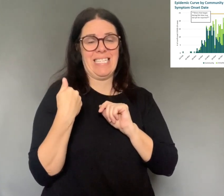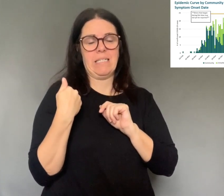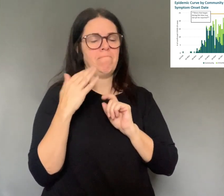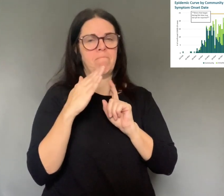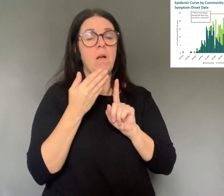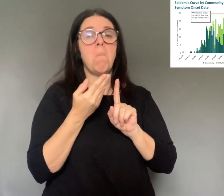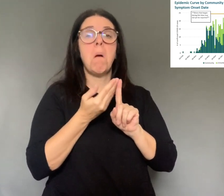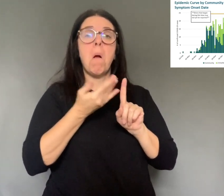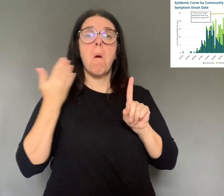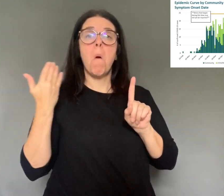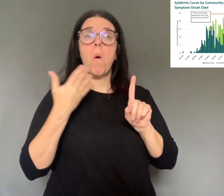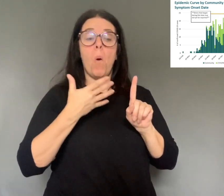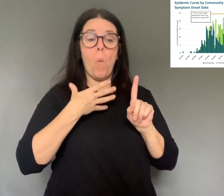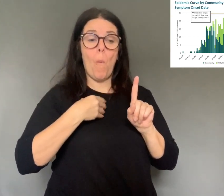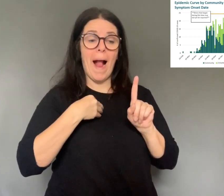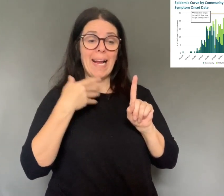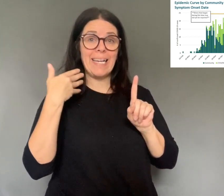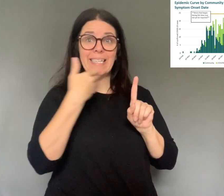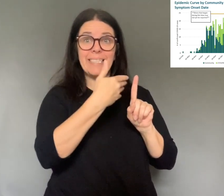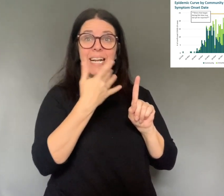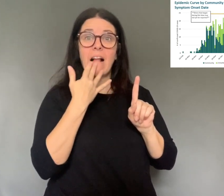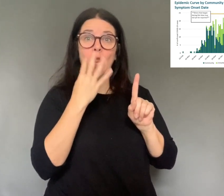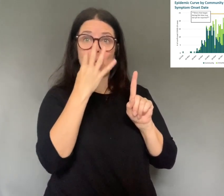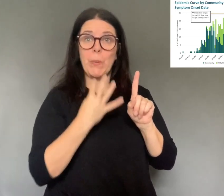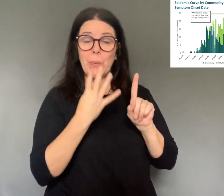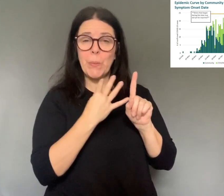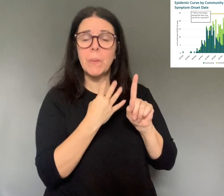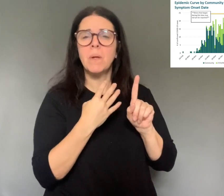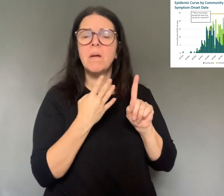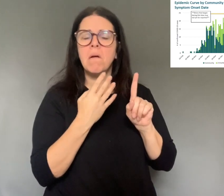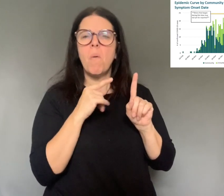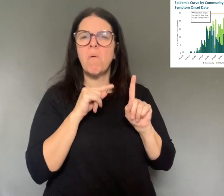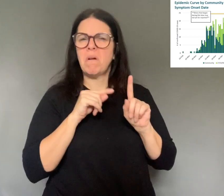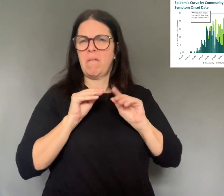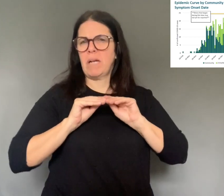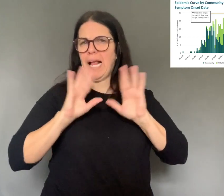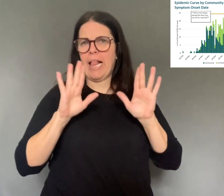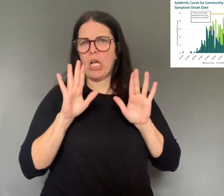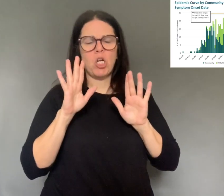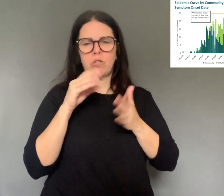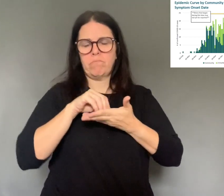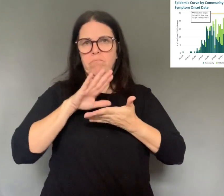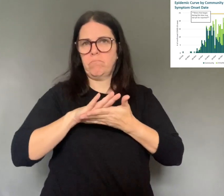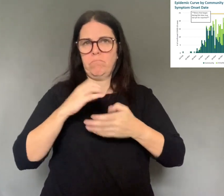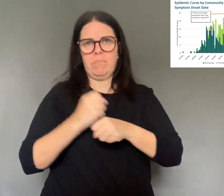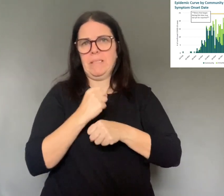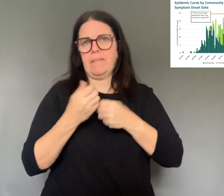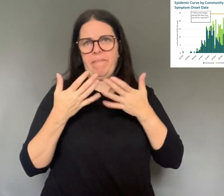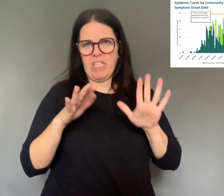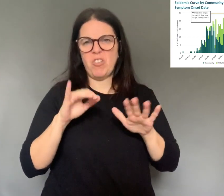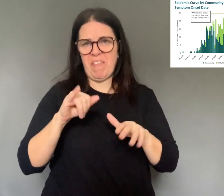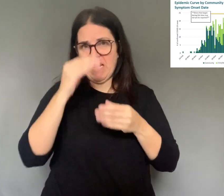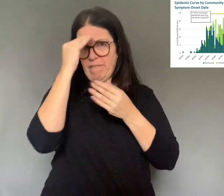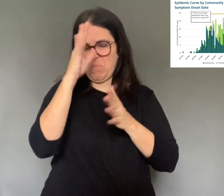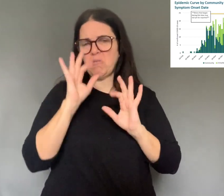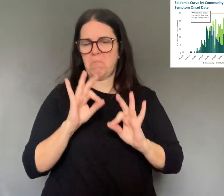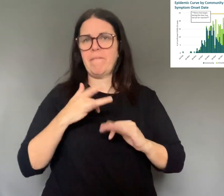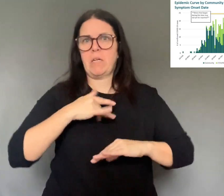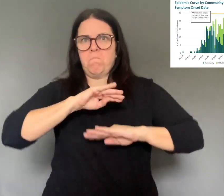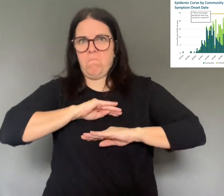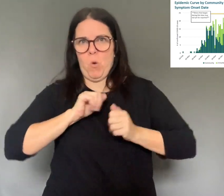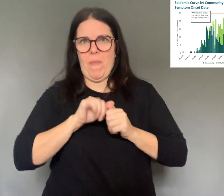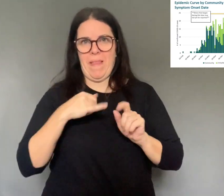and we have did the interview, and everything that is showing in before that shaded area should be as accurate as